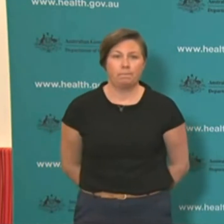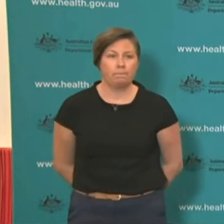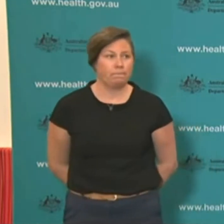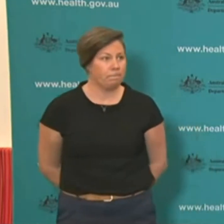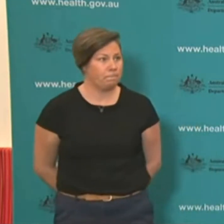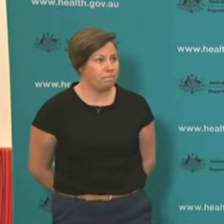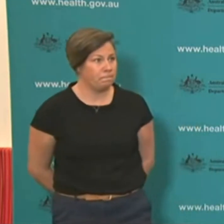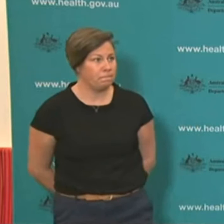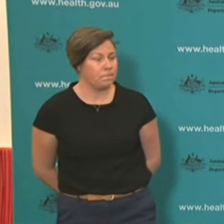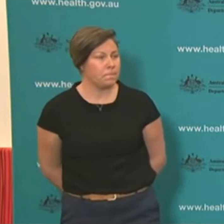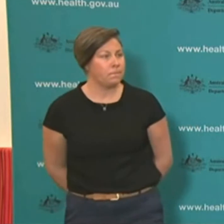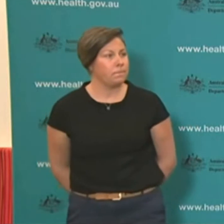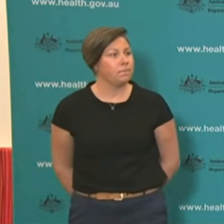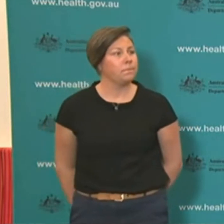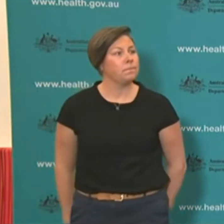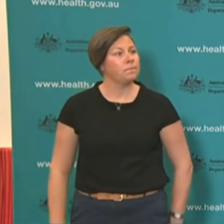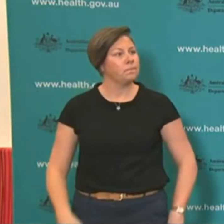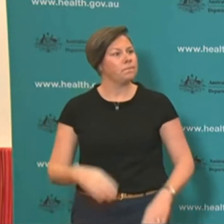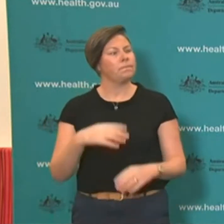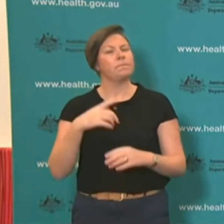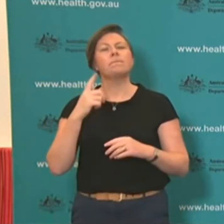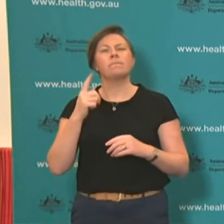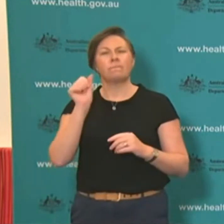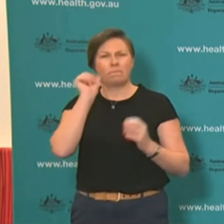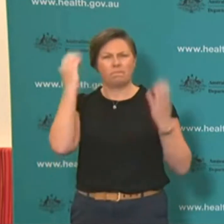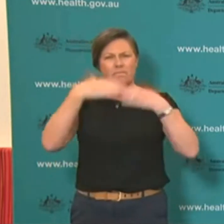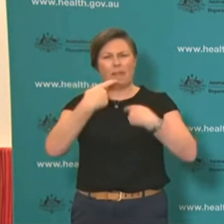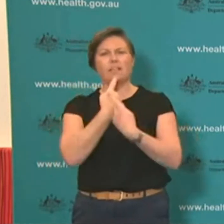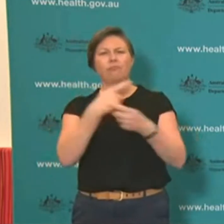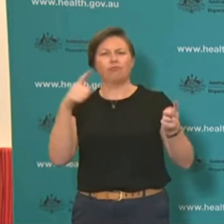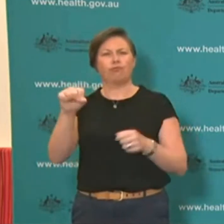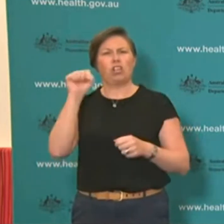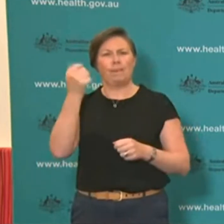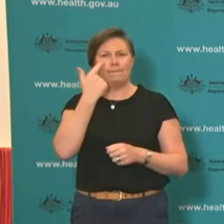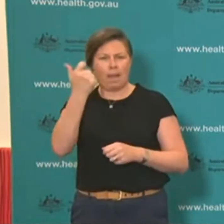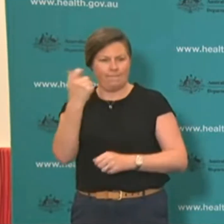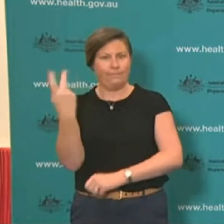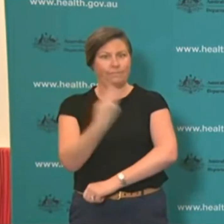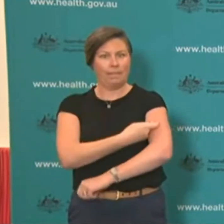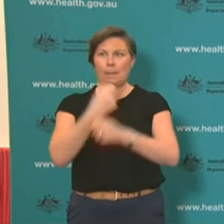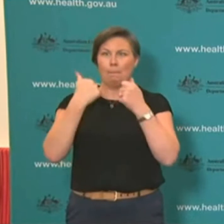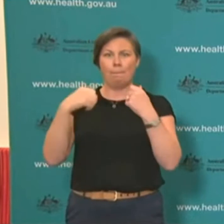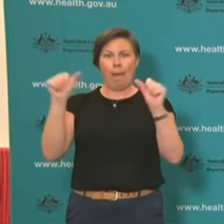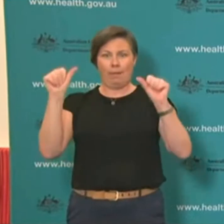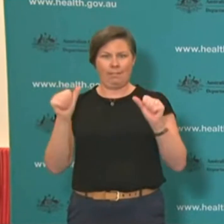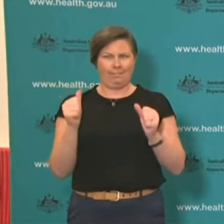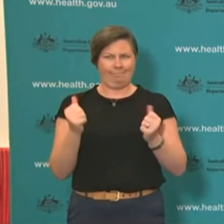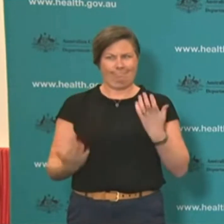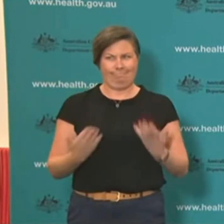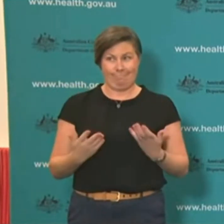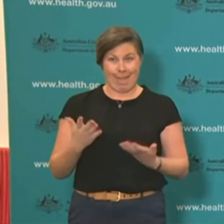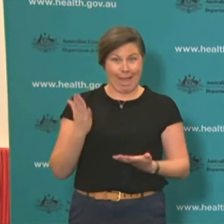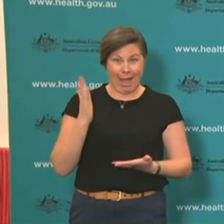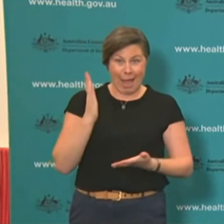the Russian vaccine that was reportedly announced overnight, what do we know about it at this stage? How legitimate is it, and